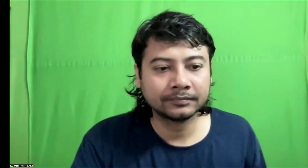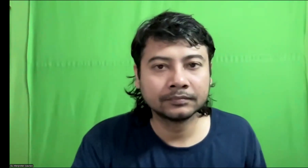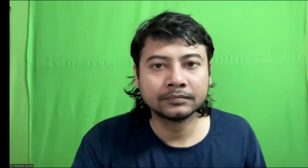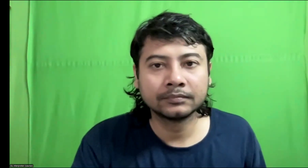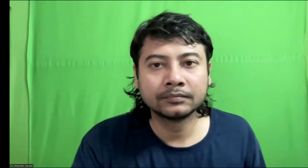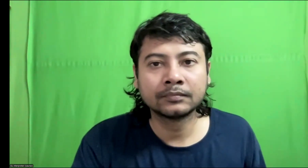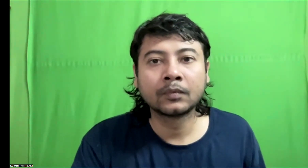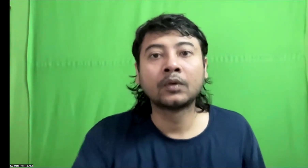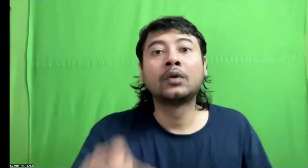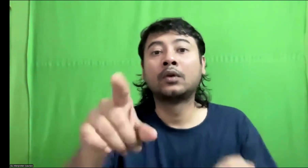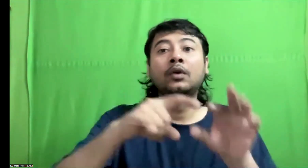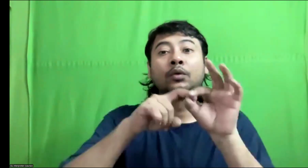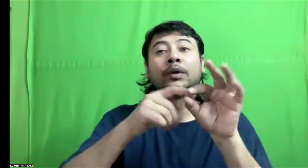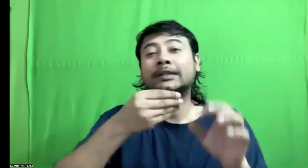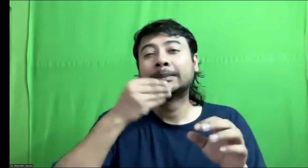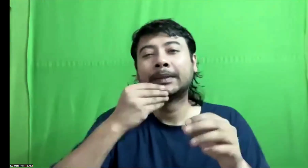Make it short.